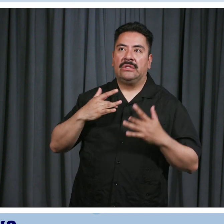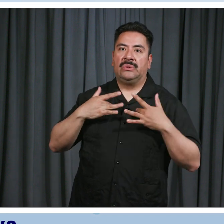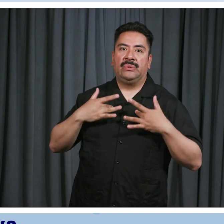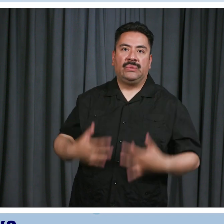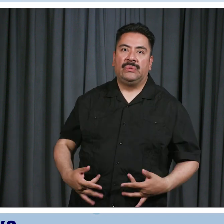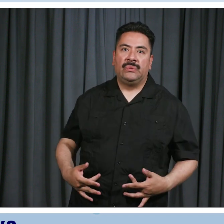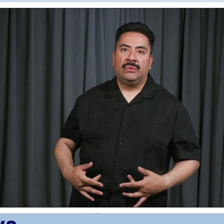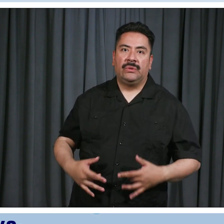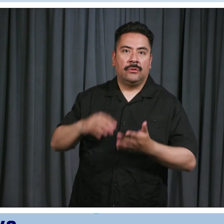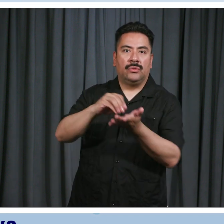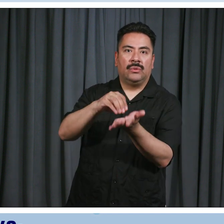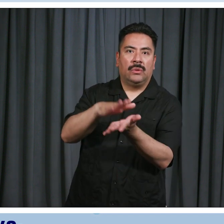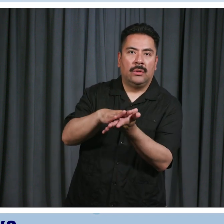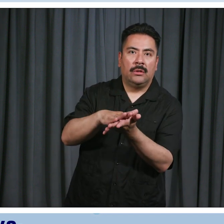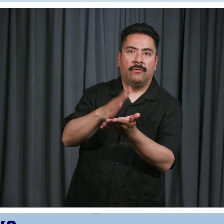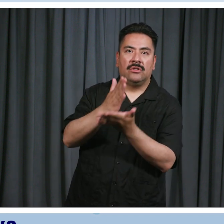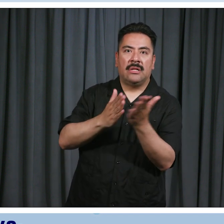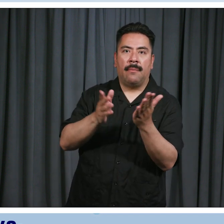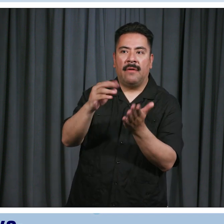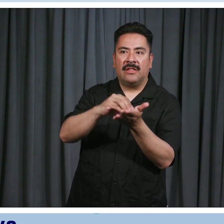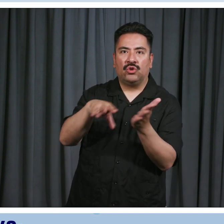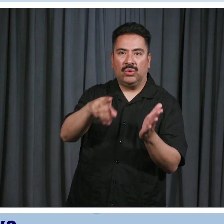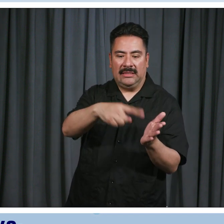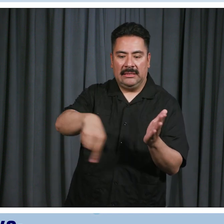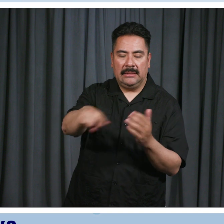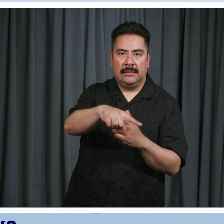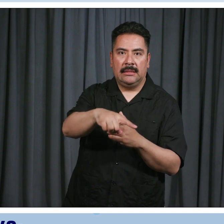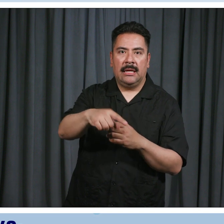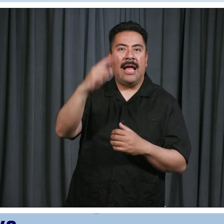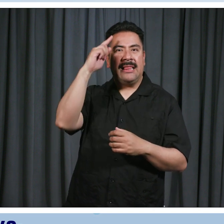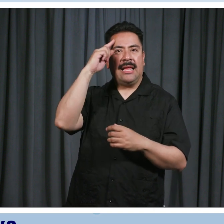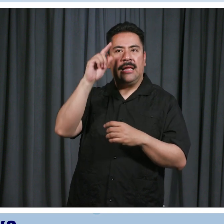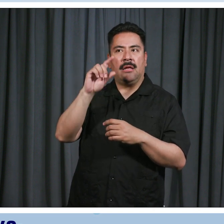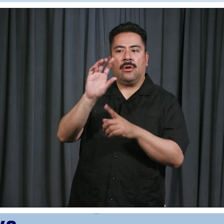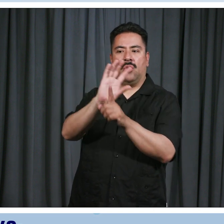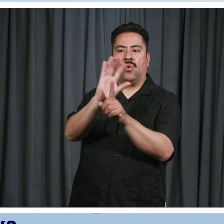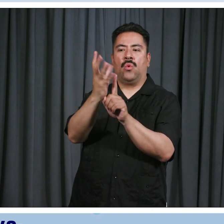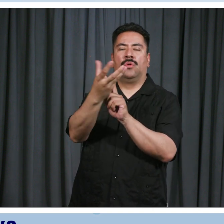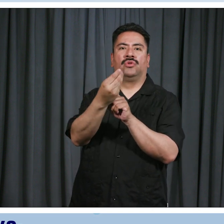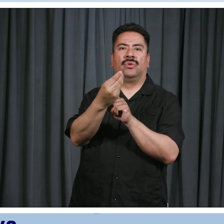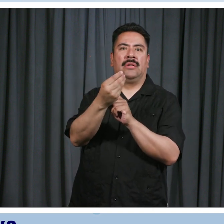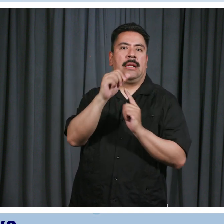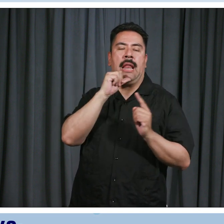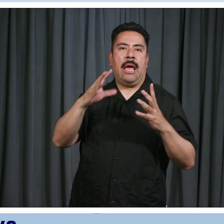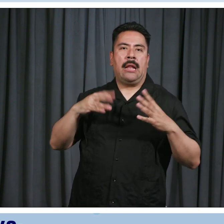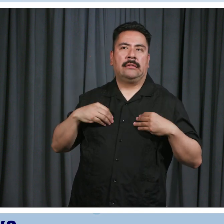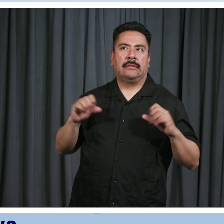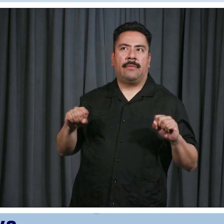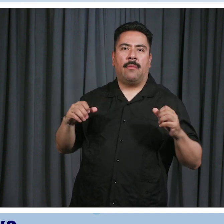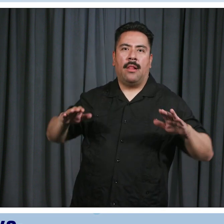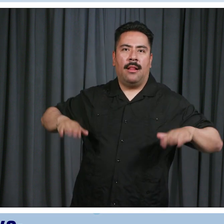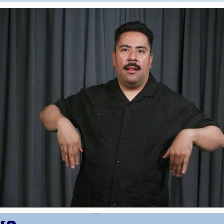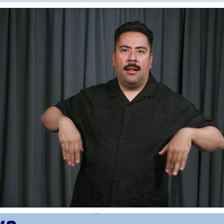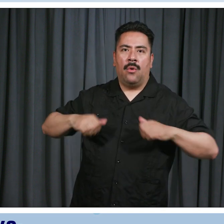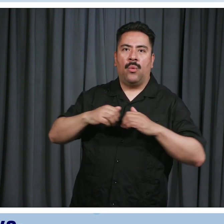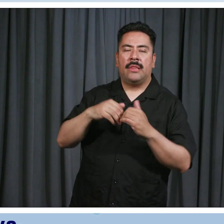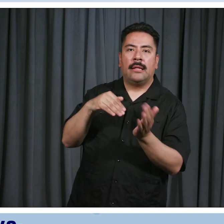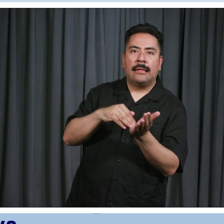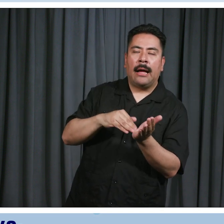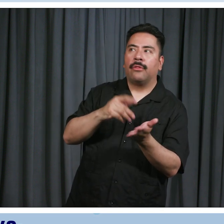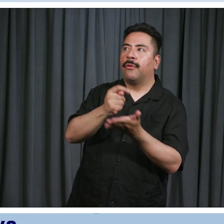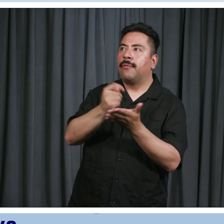include that for some of the students, because I think culturally it's not as acceptable yet within the provider